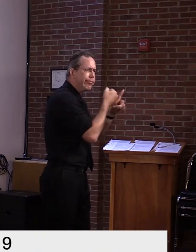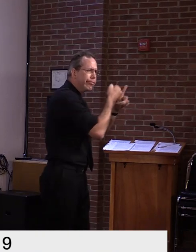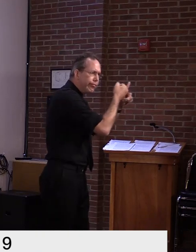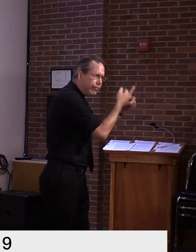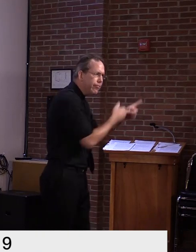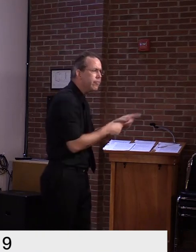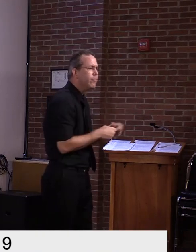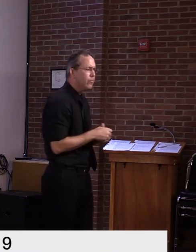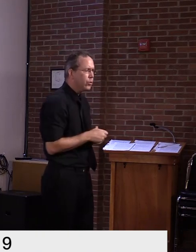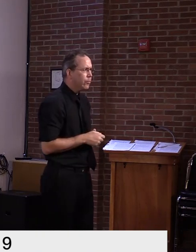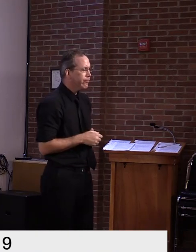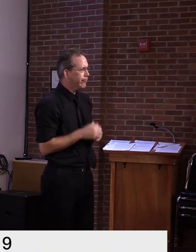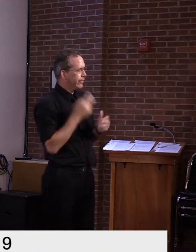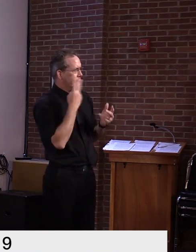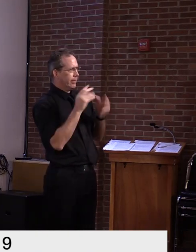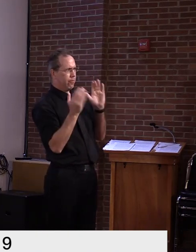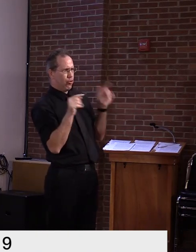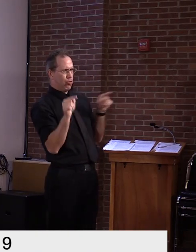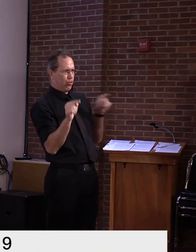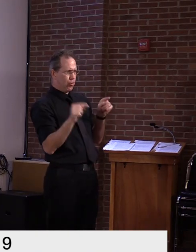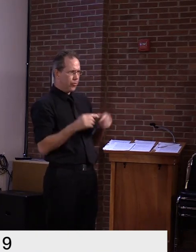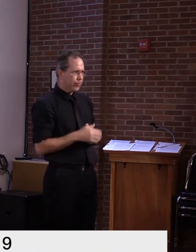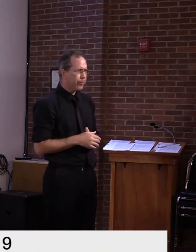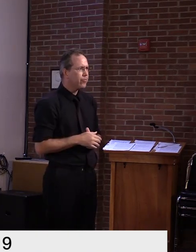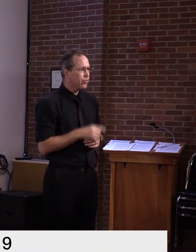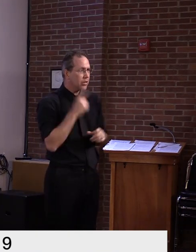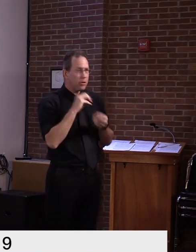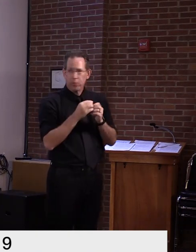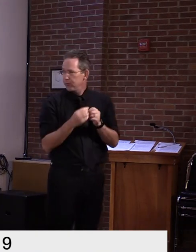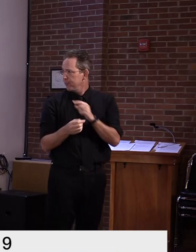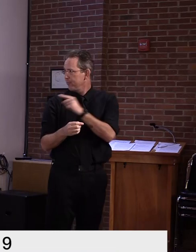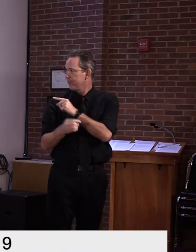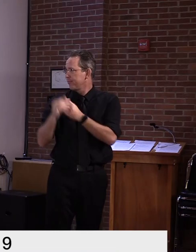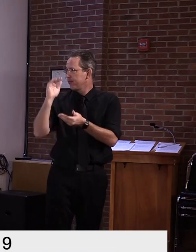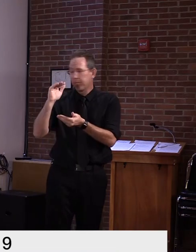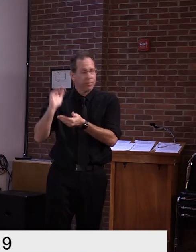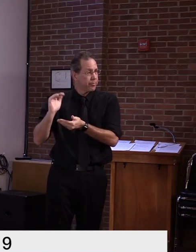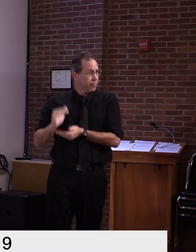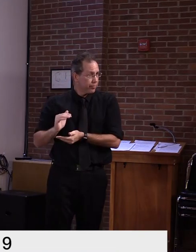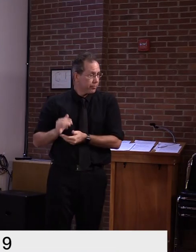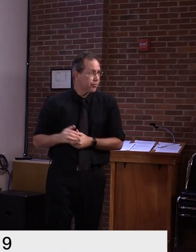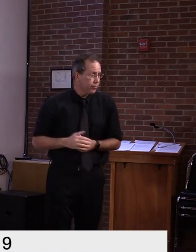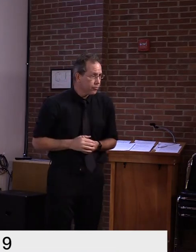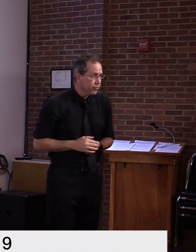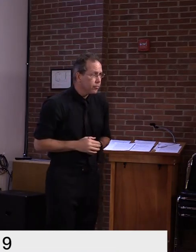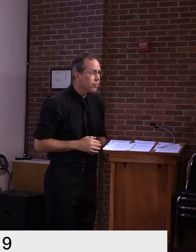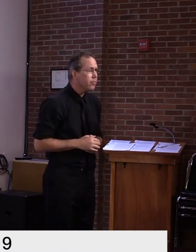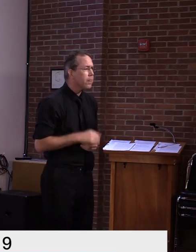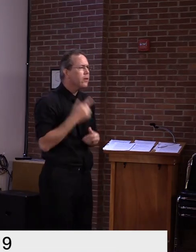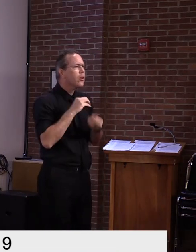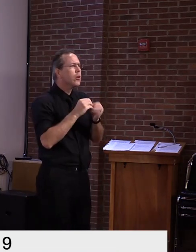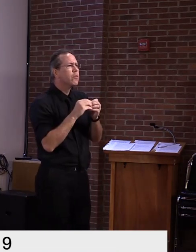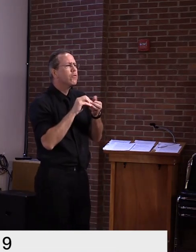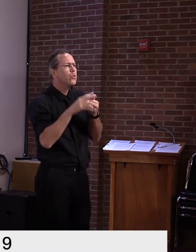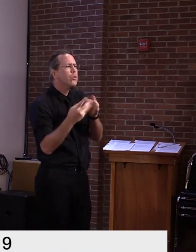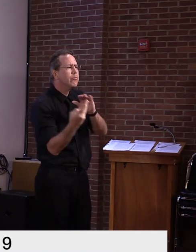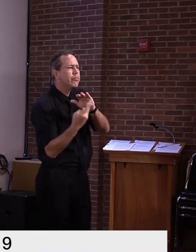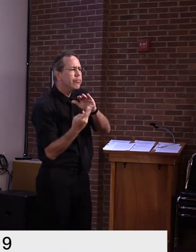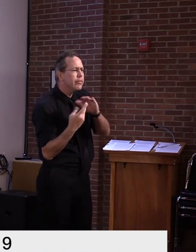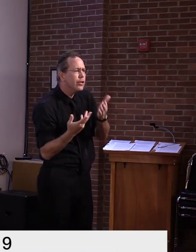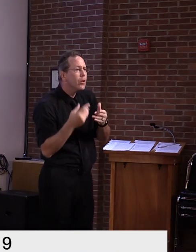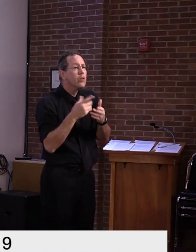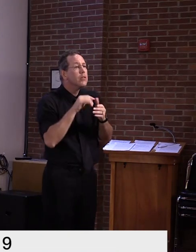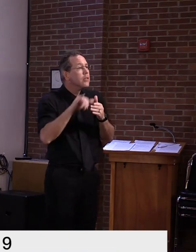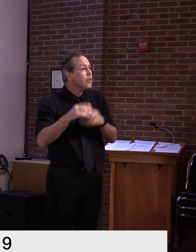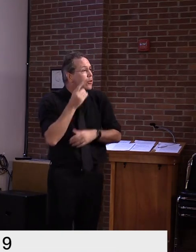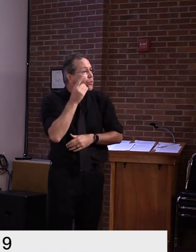next slide shows how many students are going to be on campus this fall, whether that is living on campus or taking classes on campus.